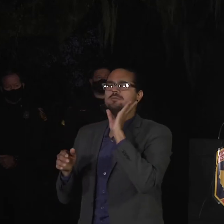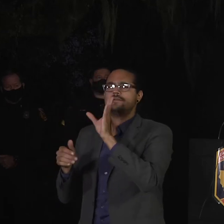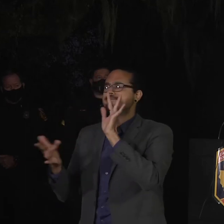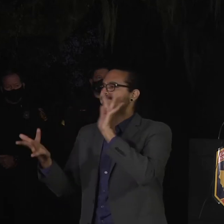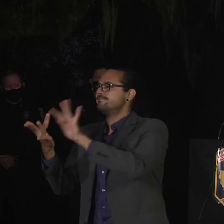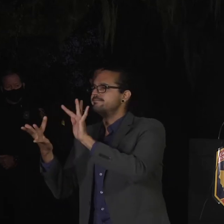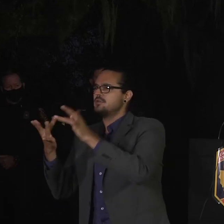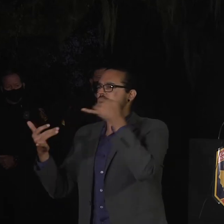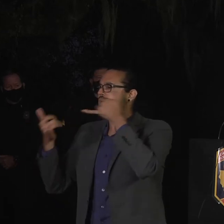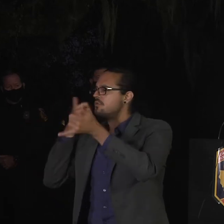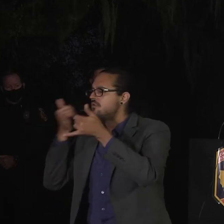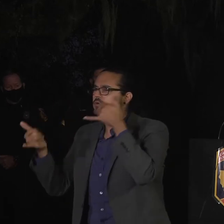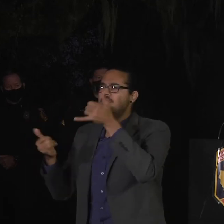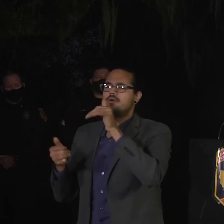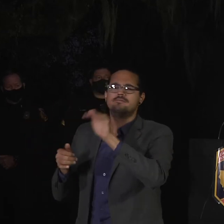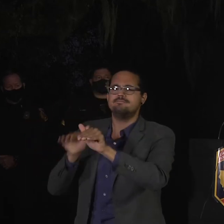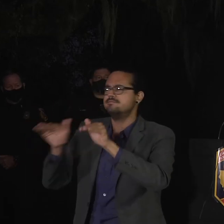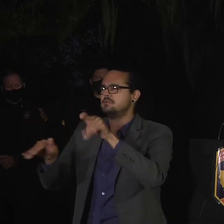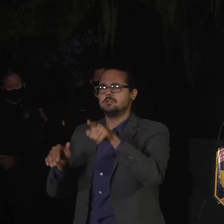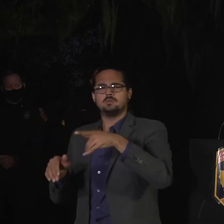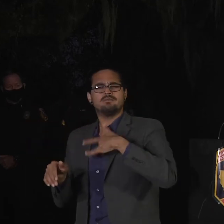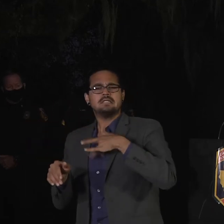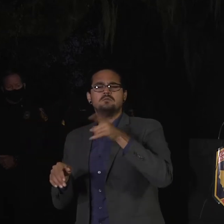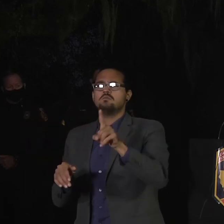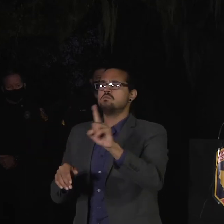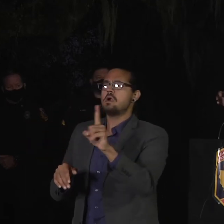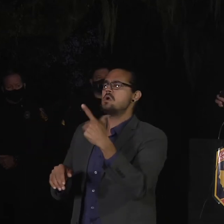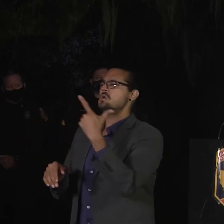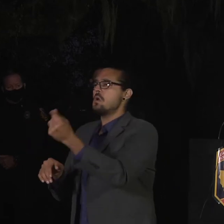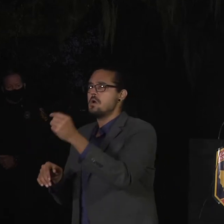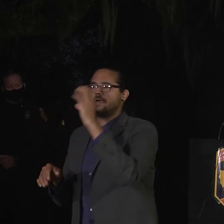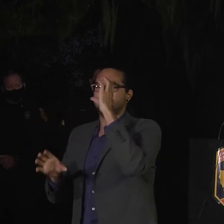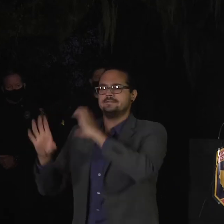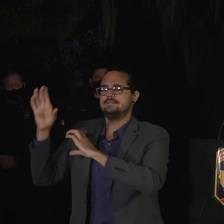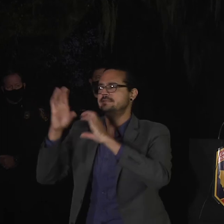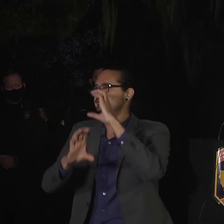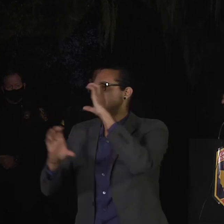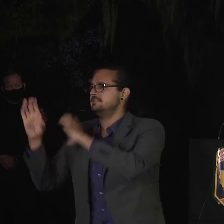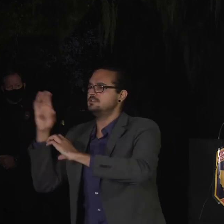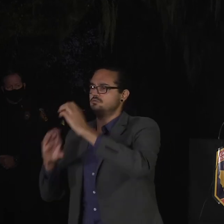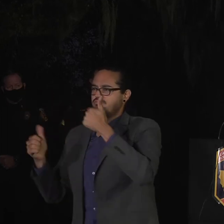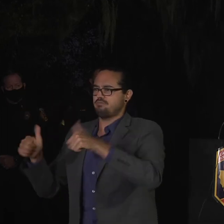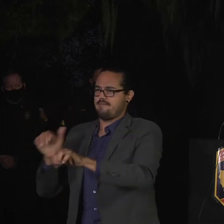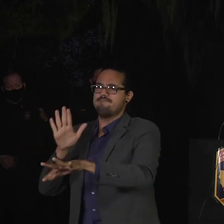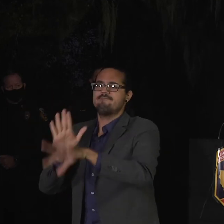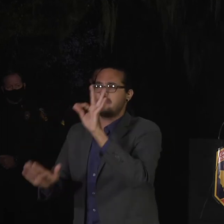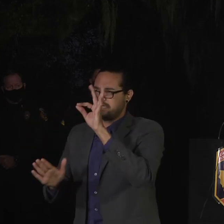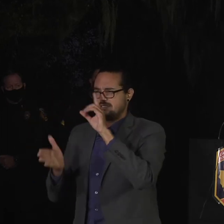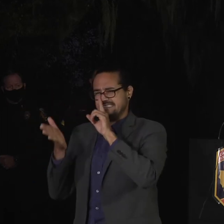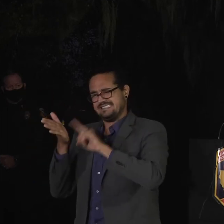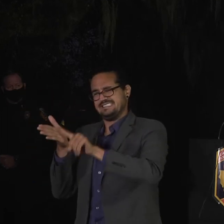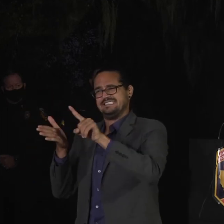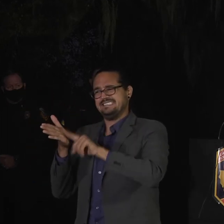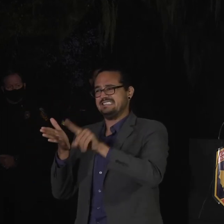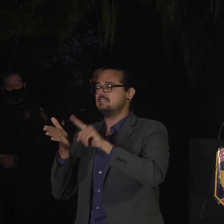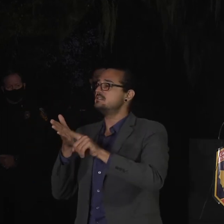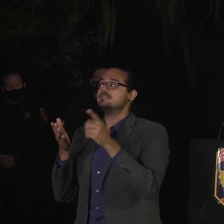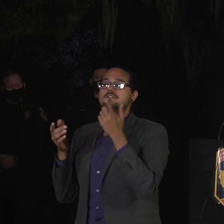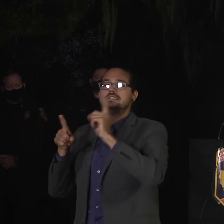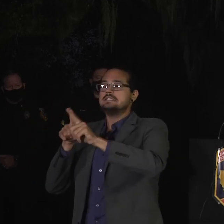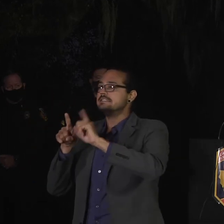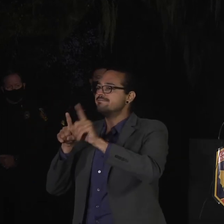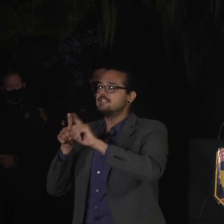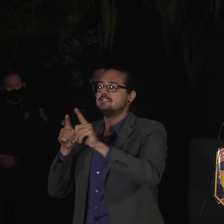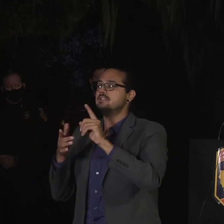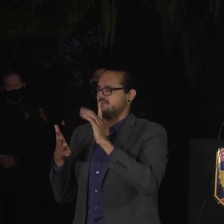and trying to determine where are they through in a variety of different investigative means. But it's an absolute priority. And so as I mentioned, a total